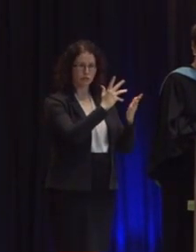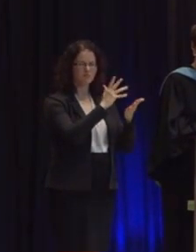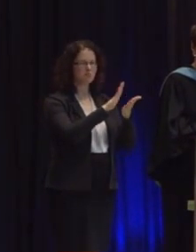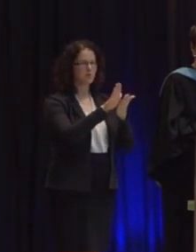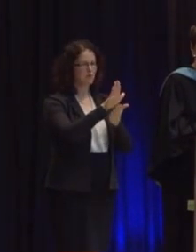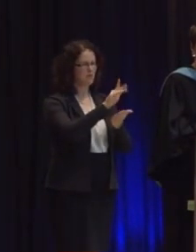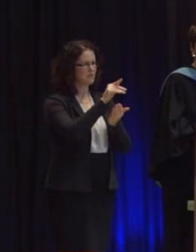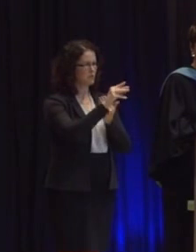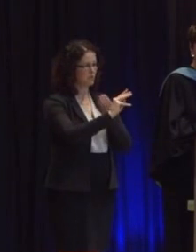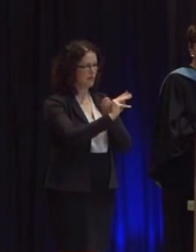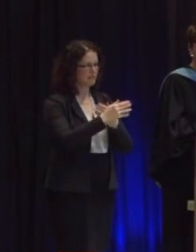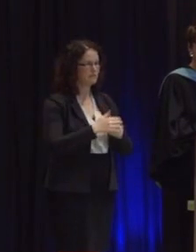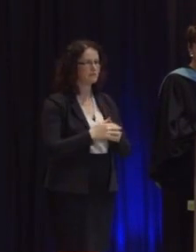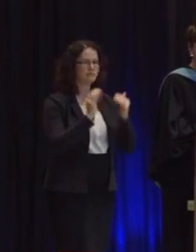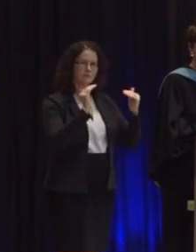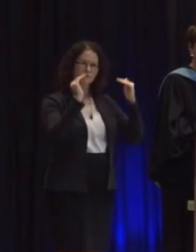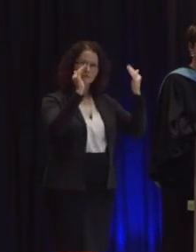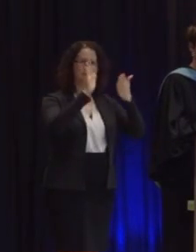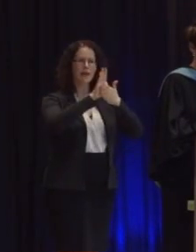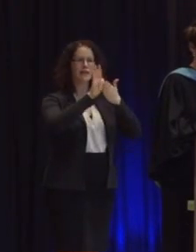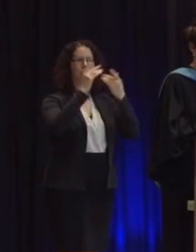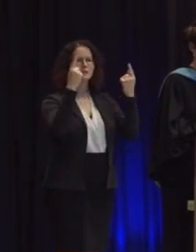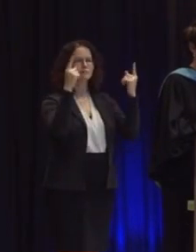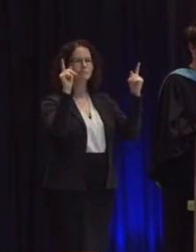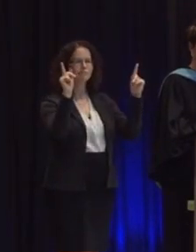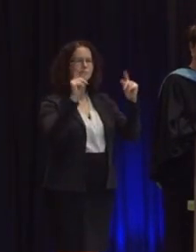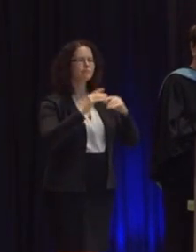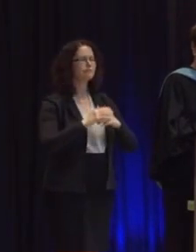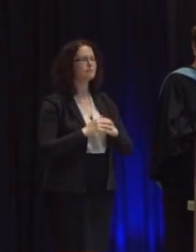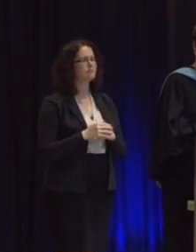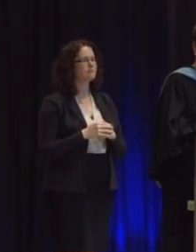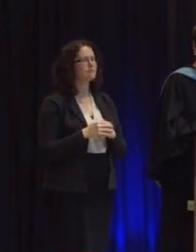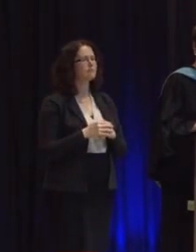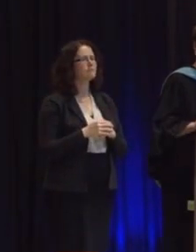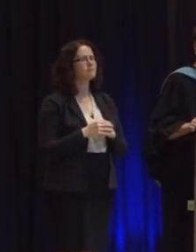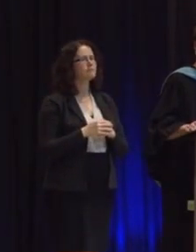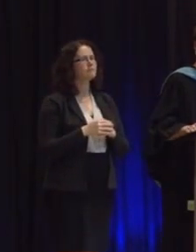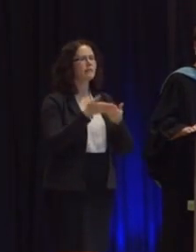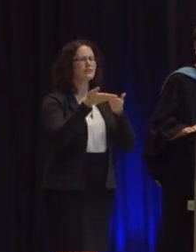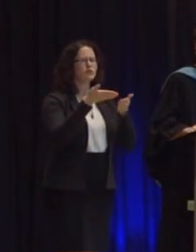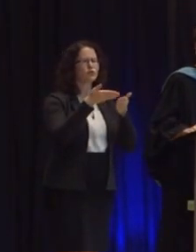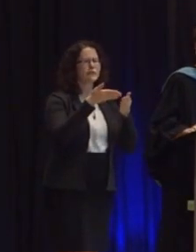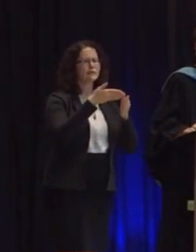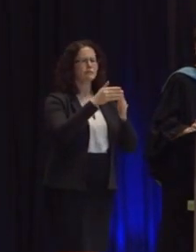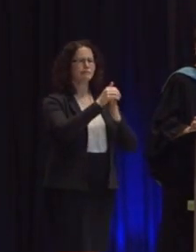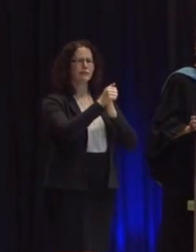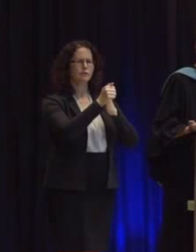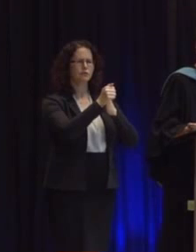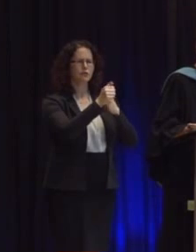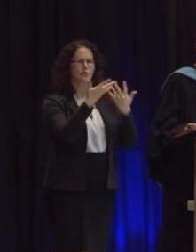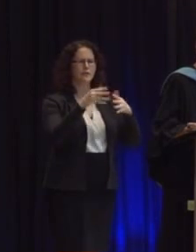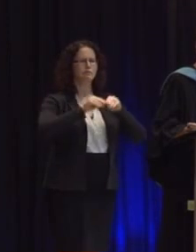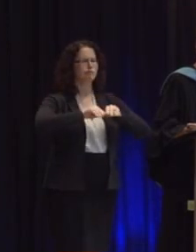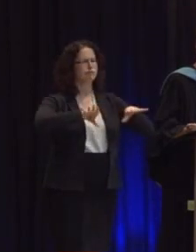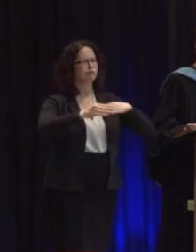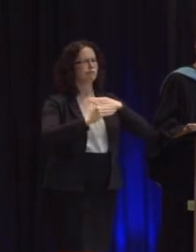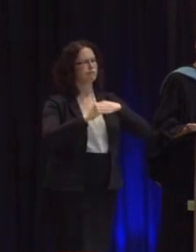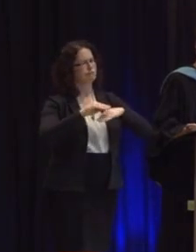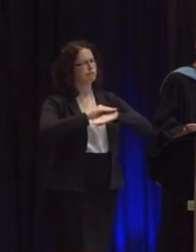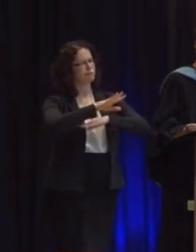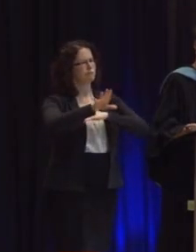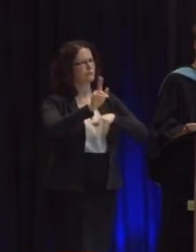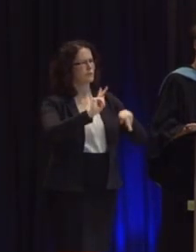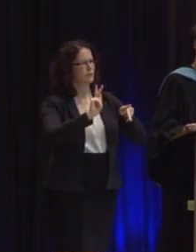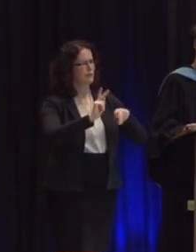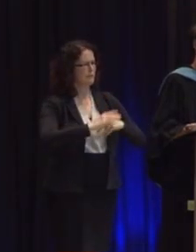demonstrated outstanding academic achievement and whose service and leadership have made a difference in the lives of others.